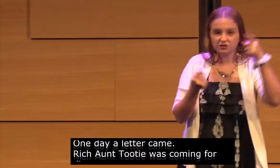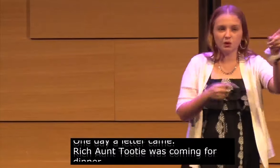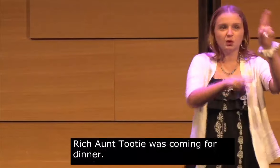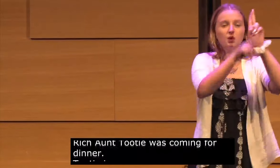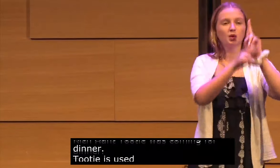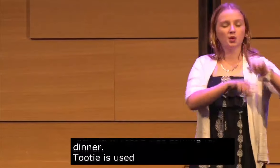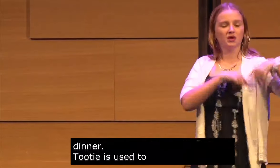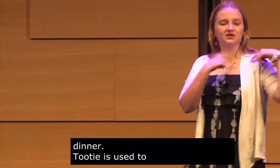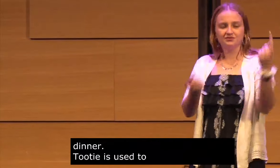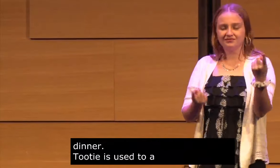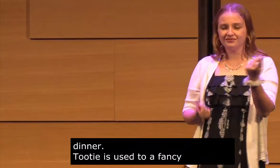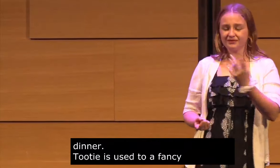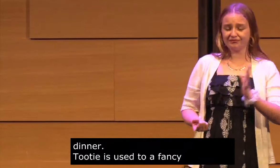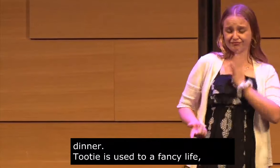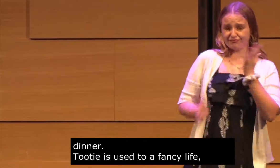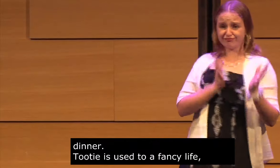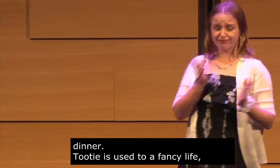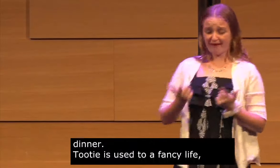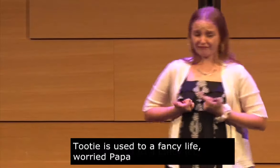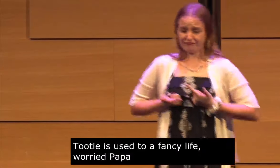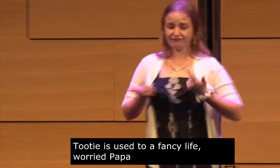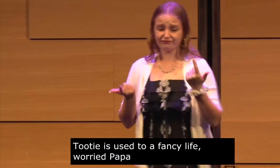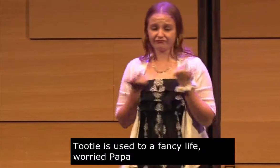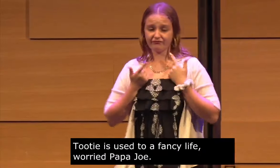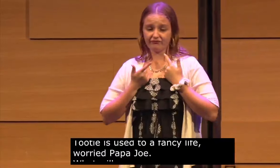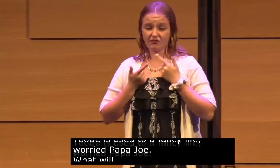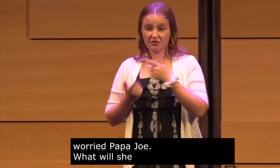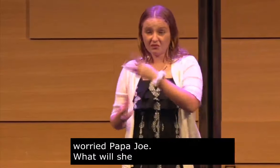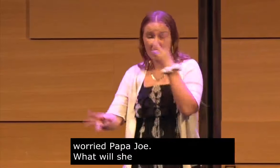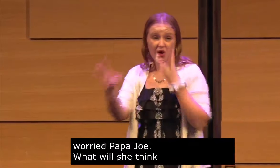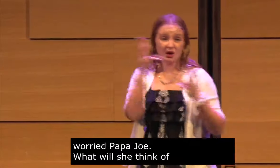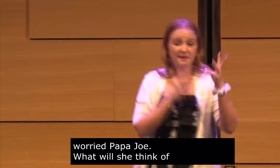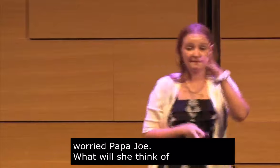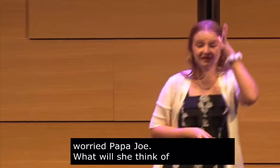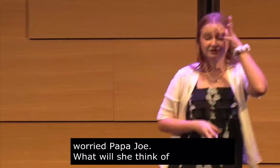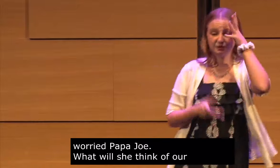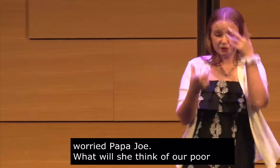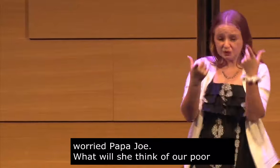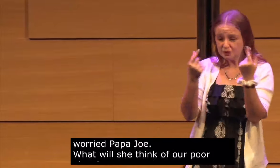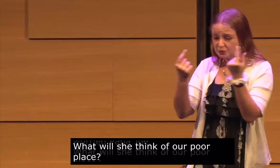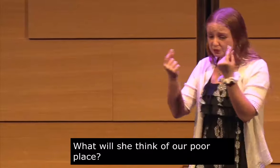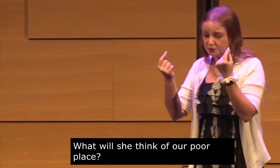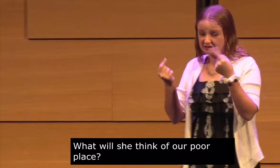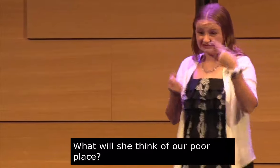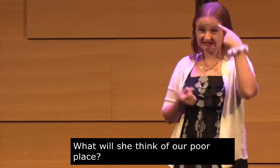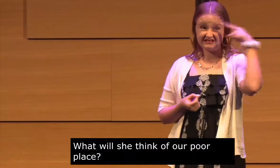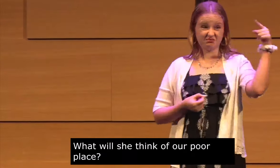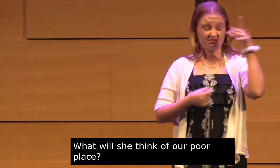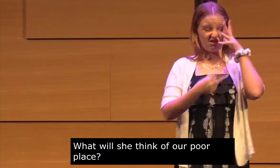"Tootie's used to a fancy life," worried Papa Joe. "What will she think of our poor place?"